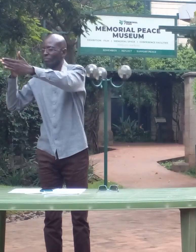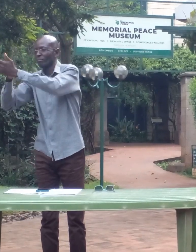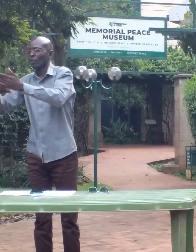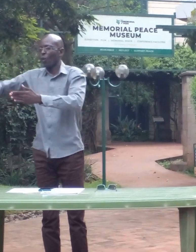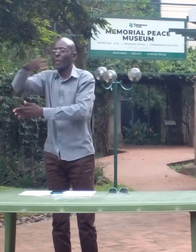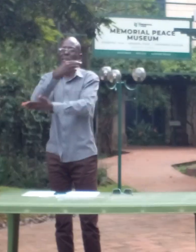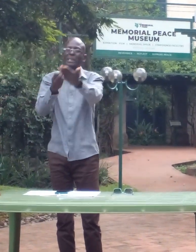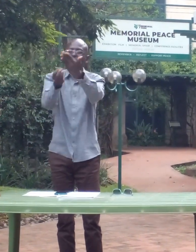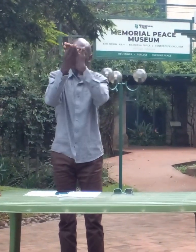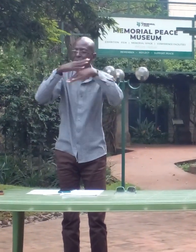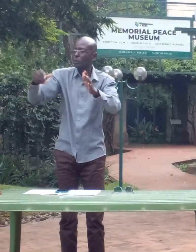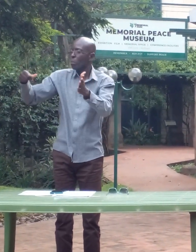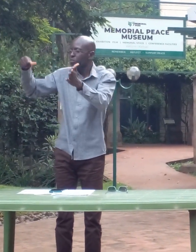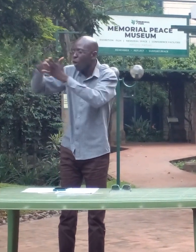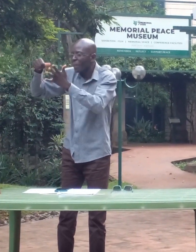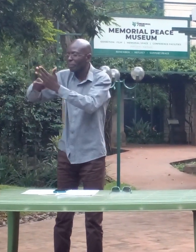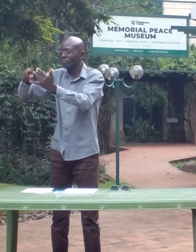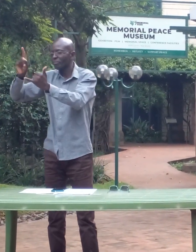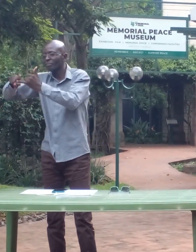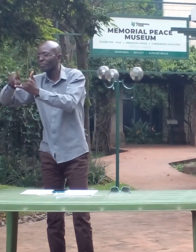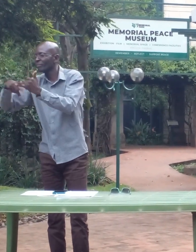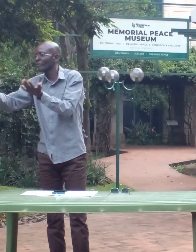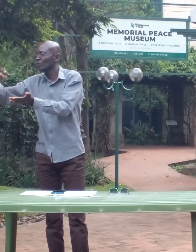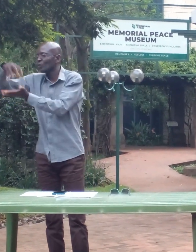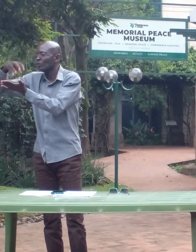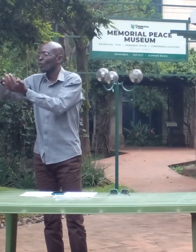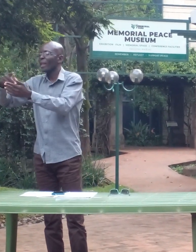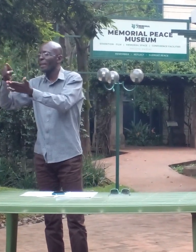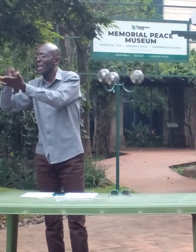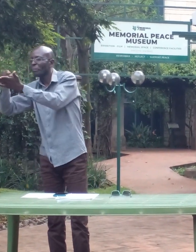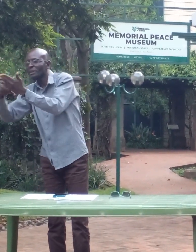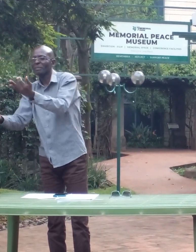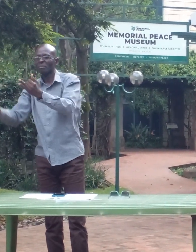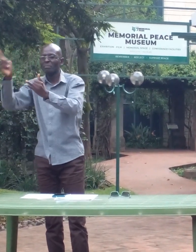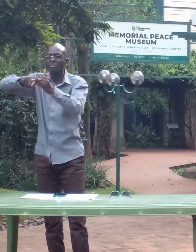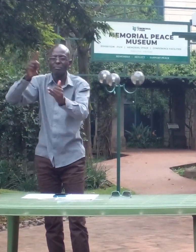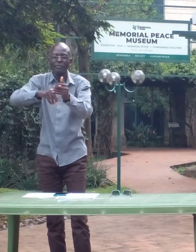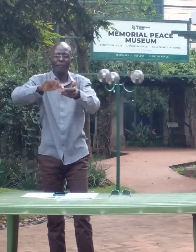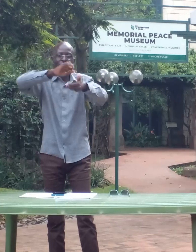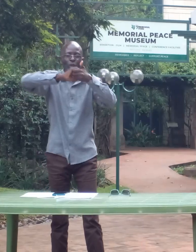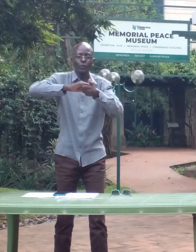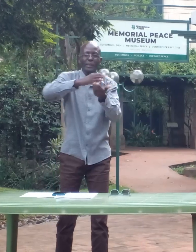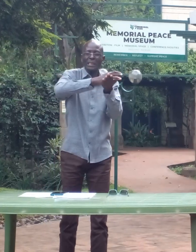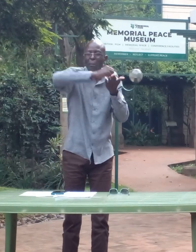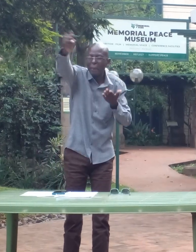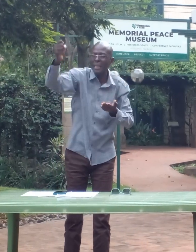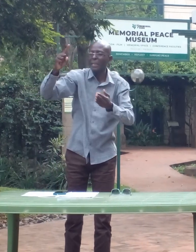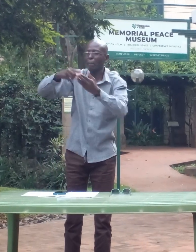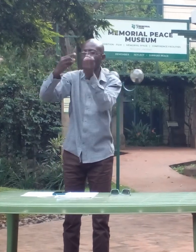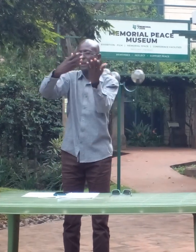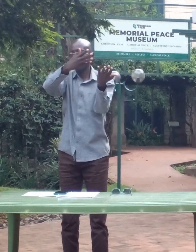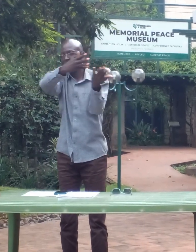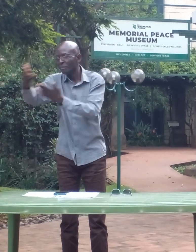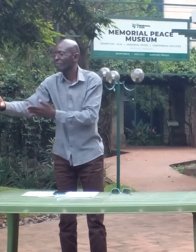On the area about blocking sports, we having a problem, cases, federation